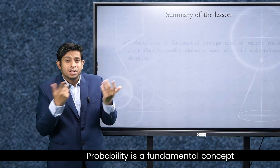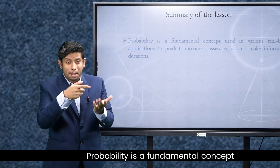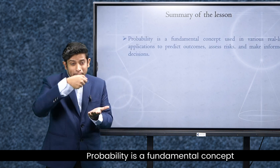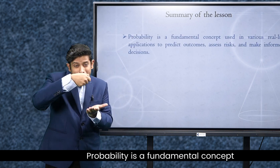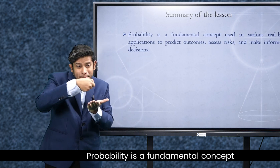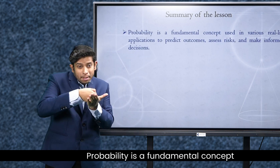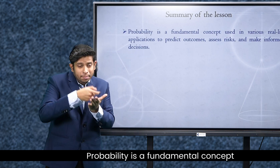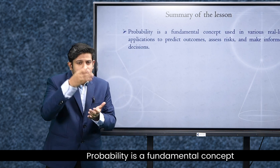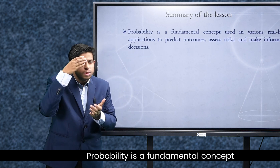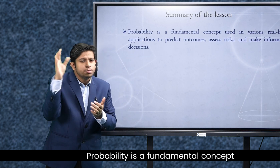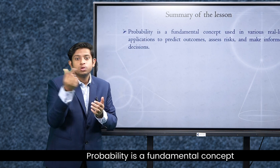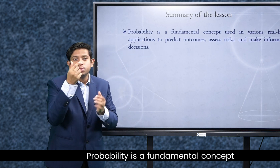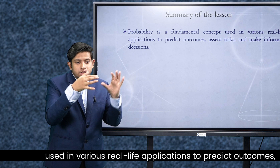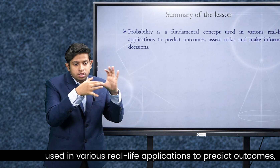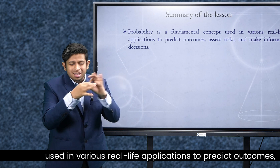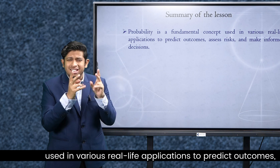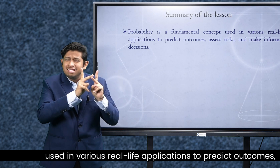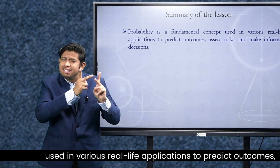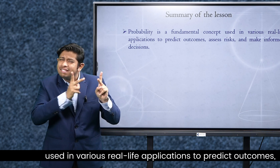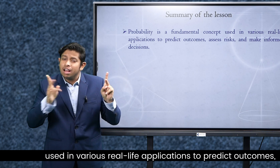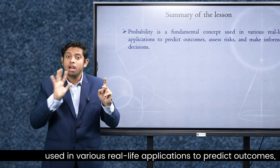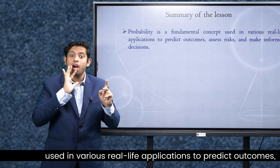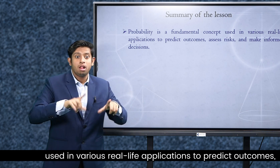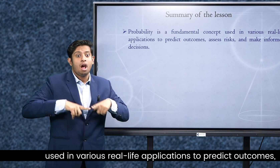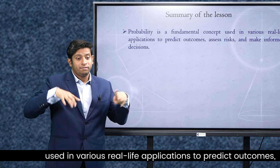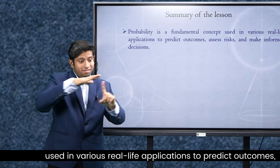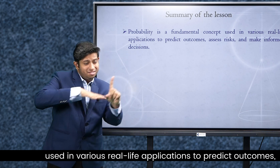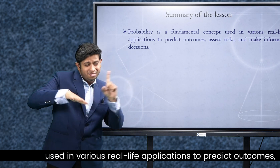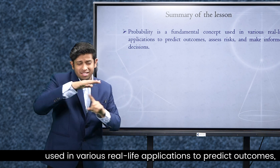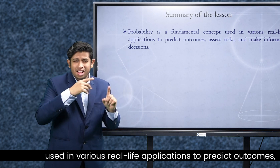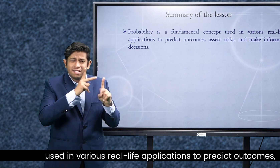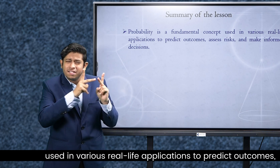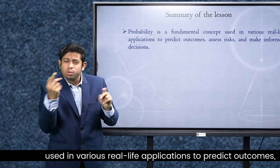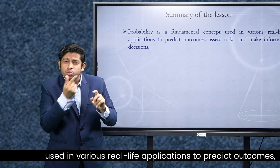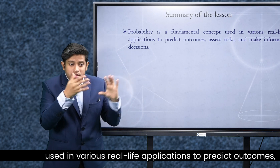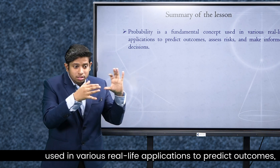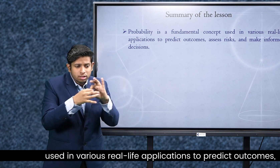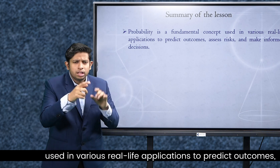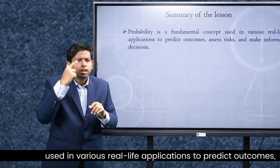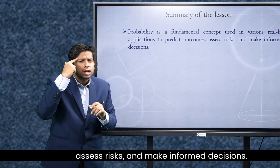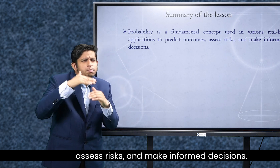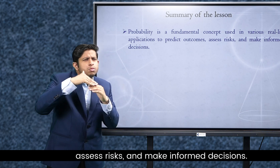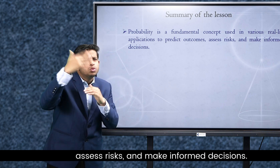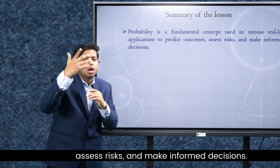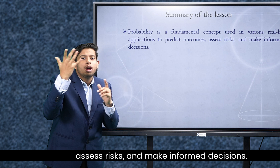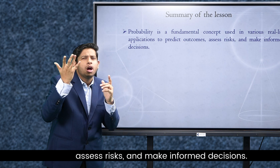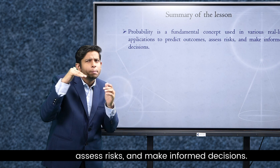Probability is the fundamental concept used in various real-life applications to predict outcomes, assess risk, and